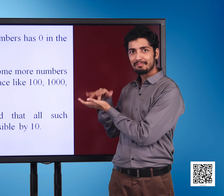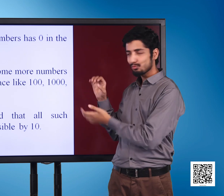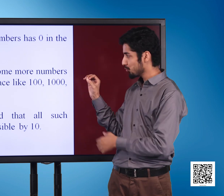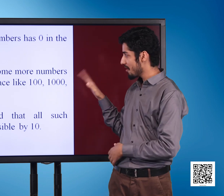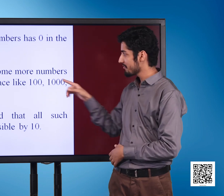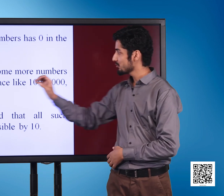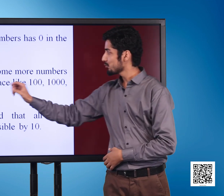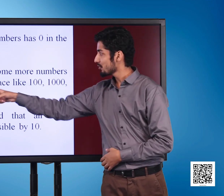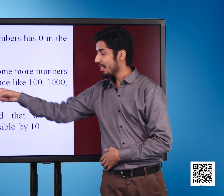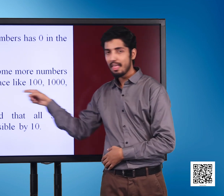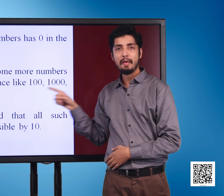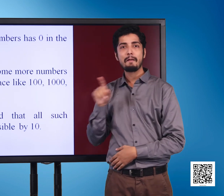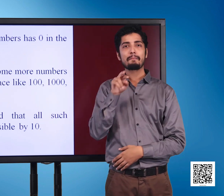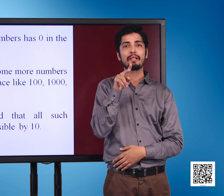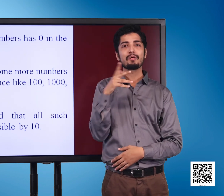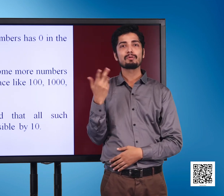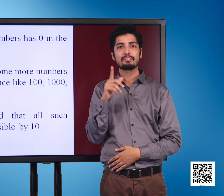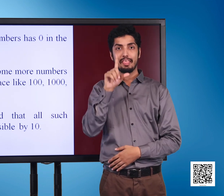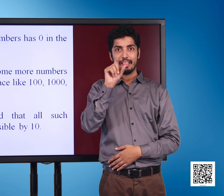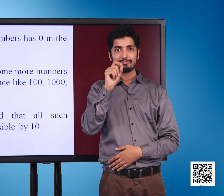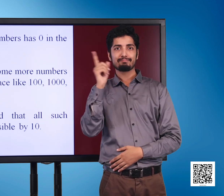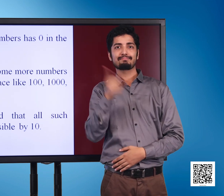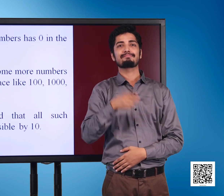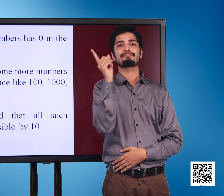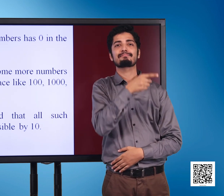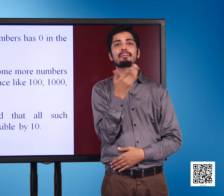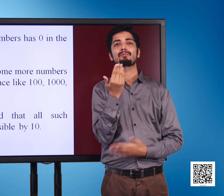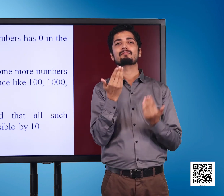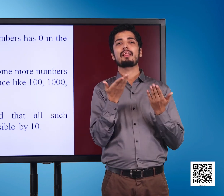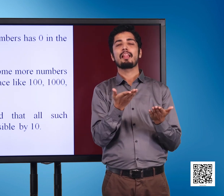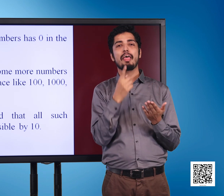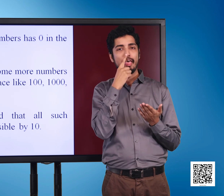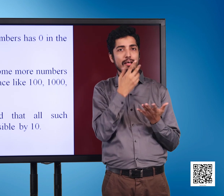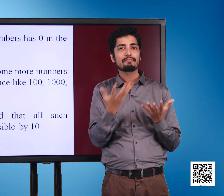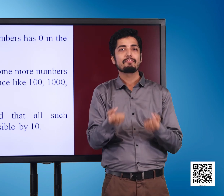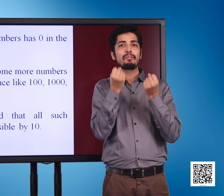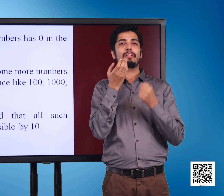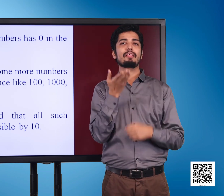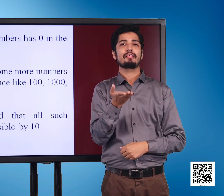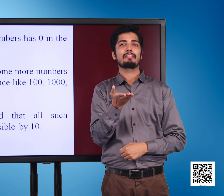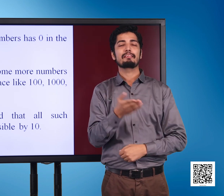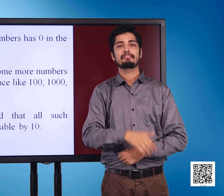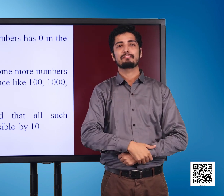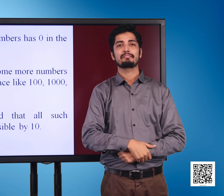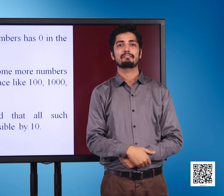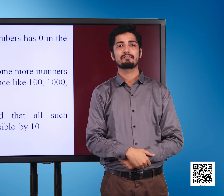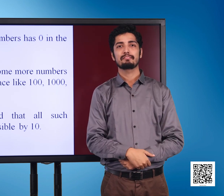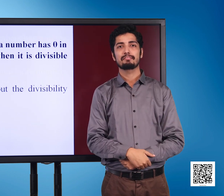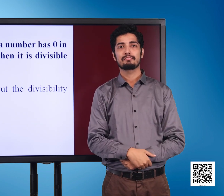3200, 7010. She also found that all such numbers are divisible by 10.